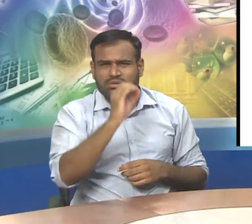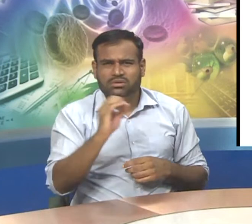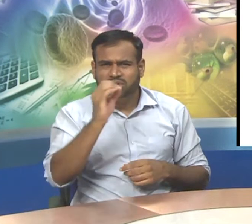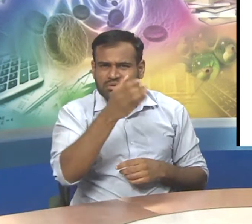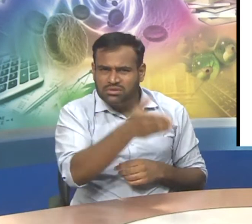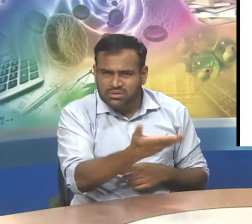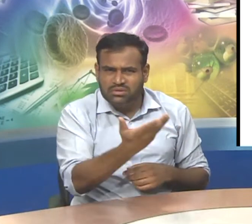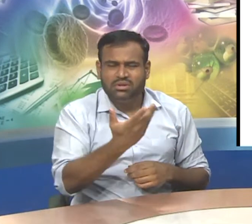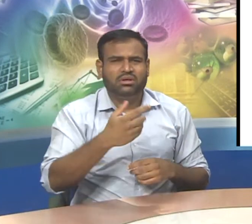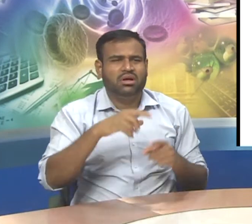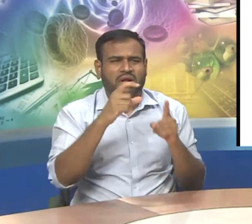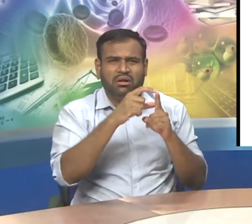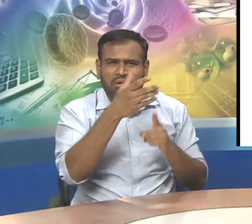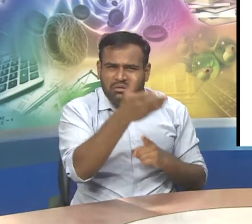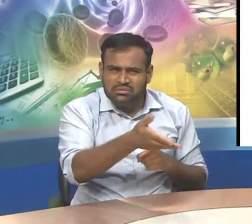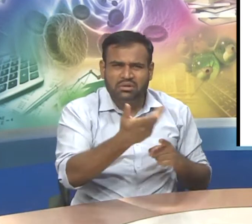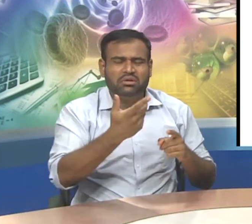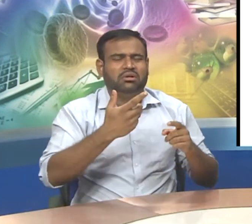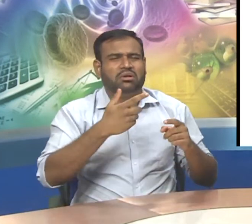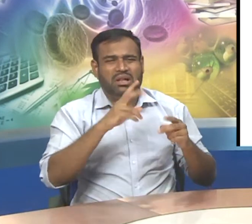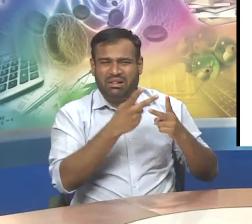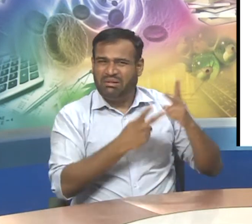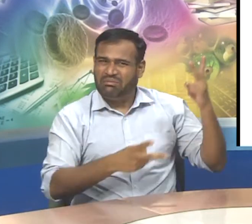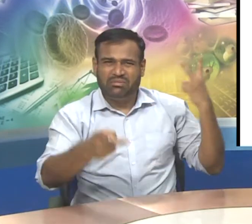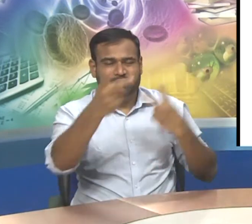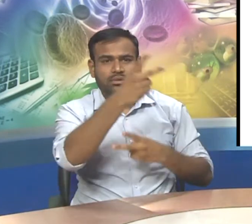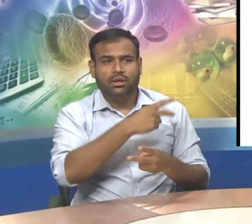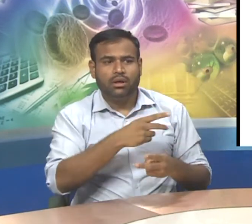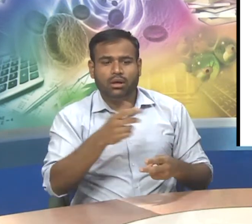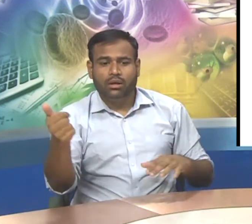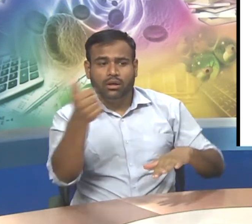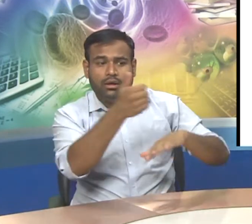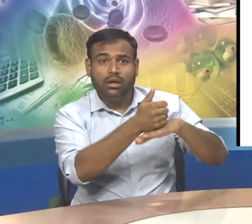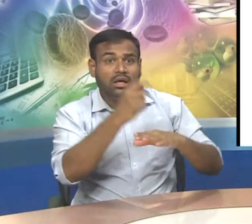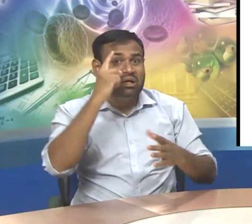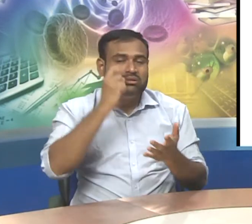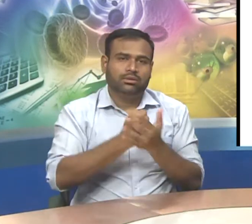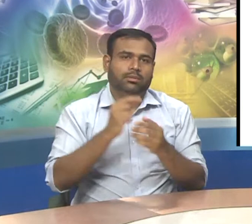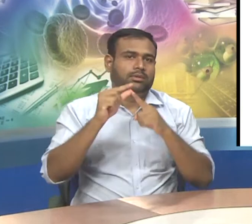elected, but it is appointed by the President of India.